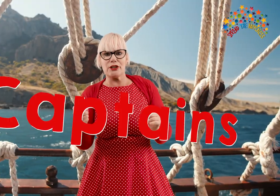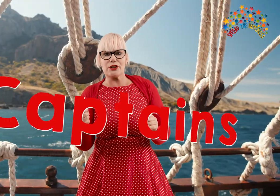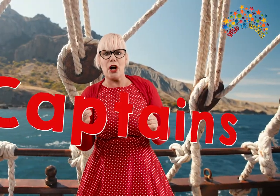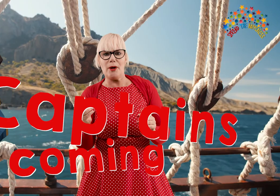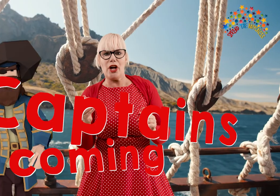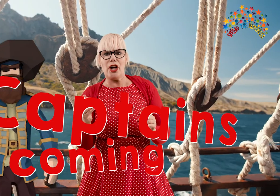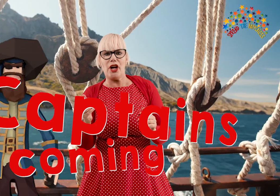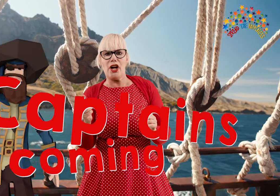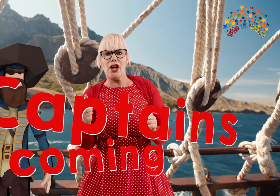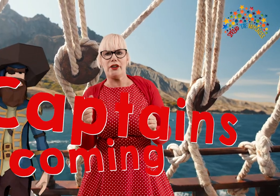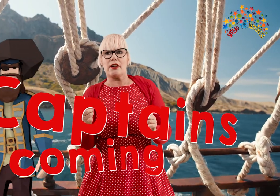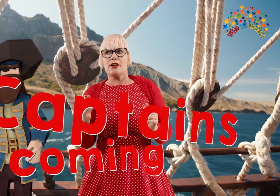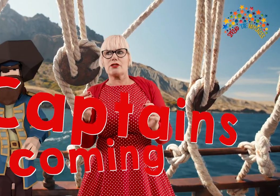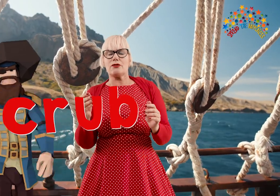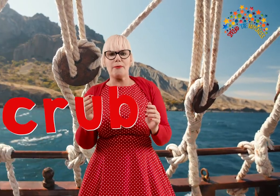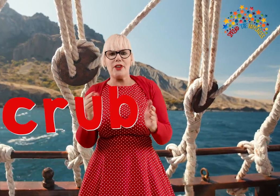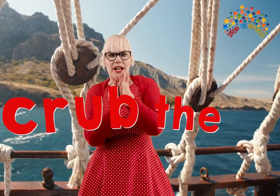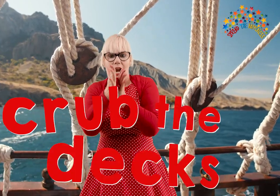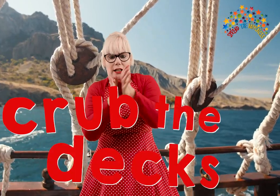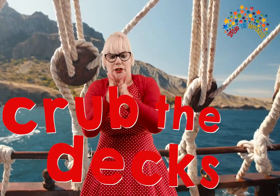Captain's coming! Scrub the decks!